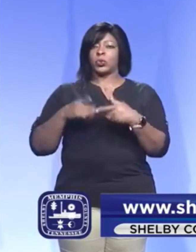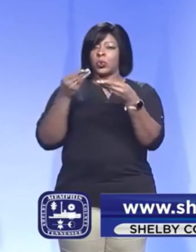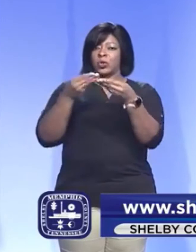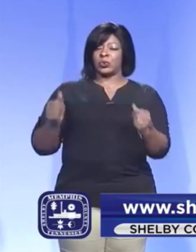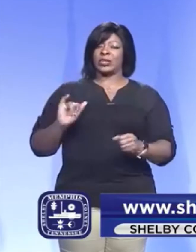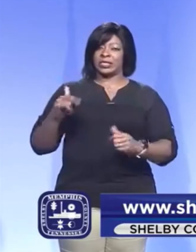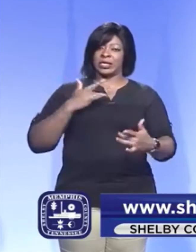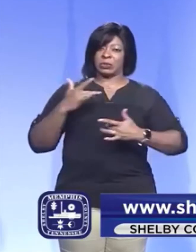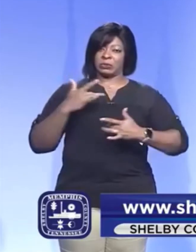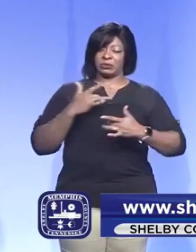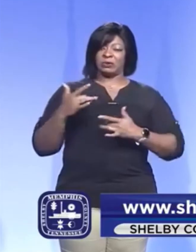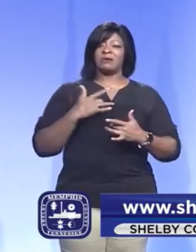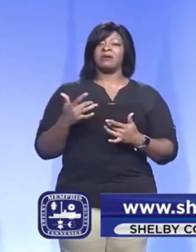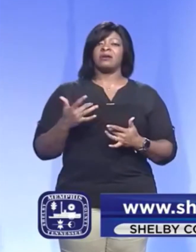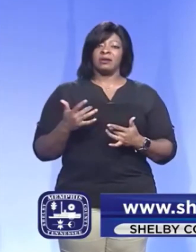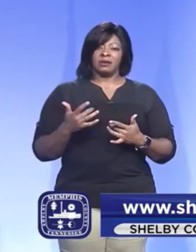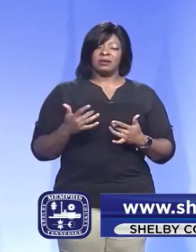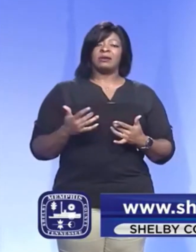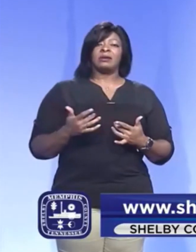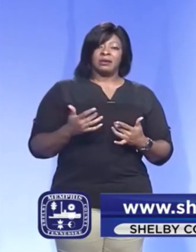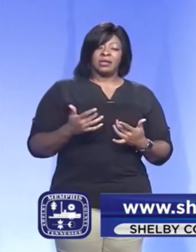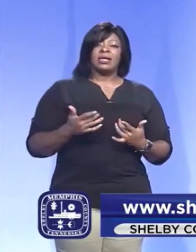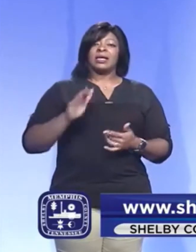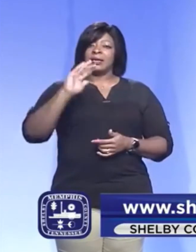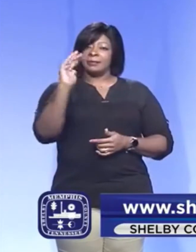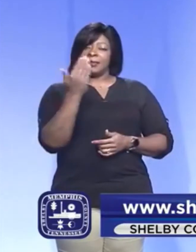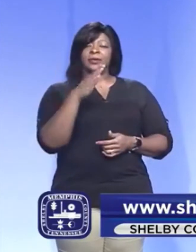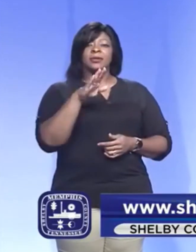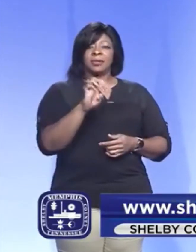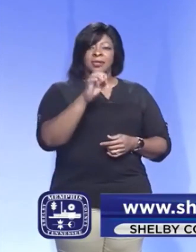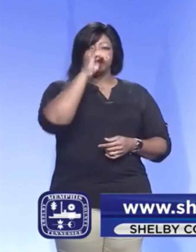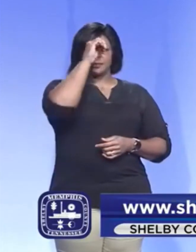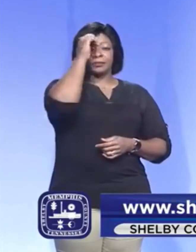and they appear to be